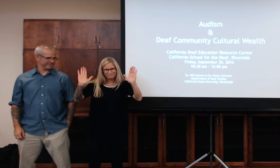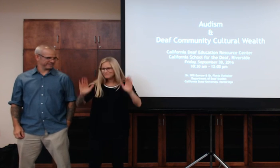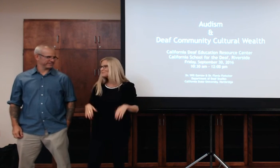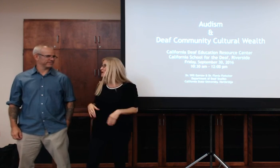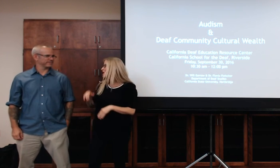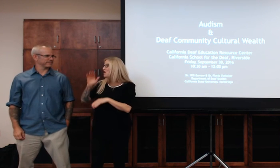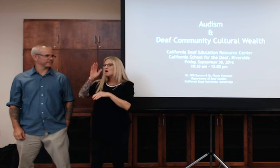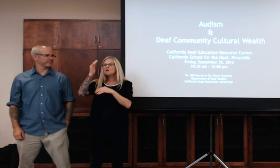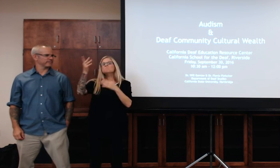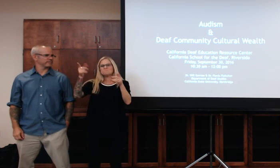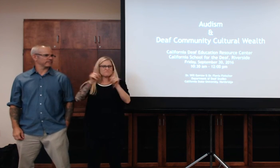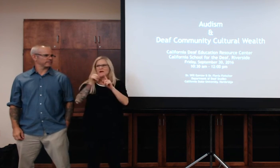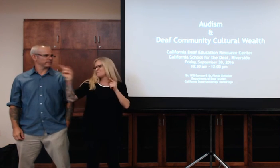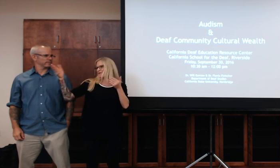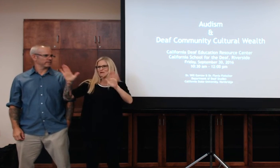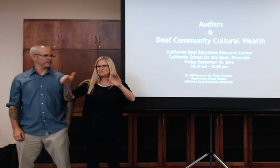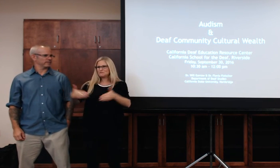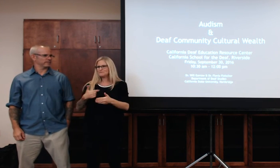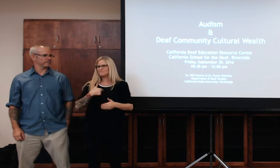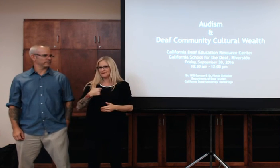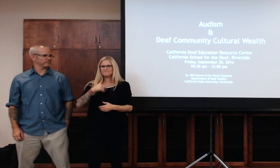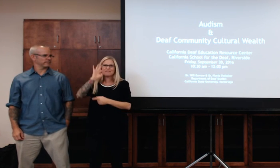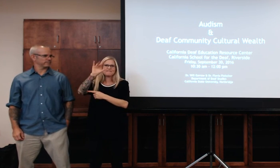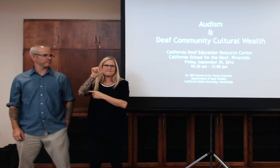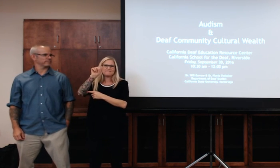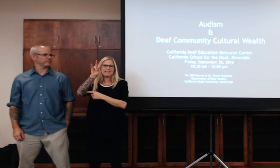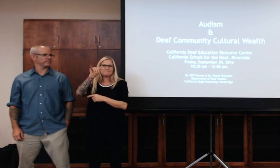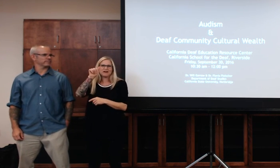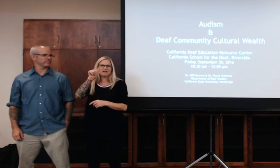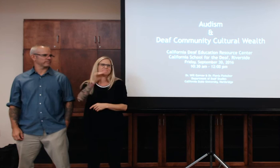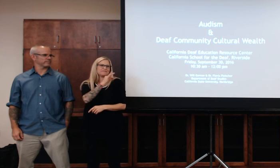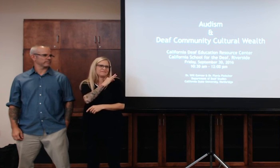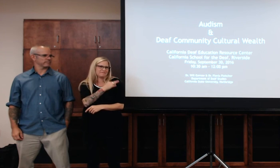of the year. Like Natasha mentioned, I am Flavia.